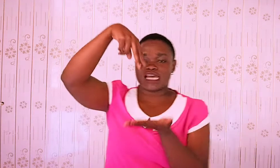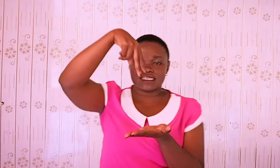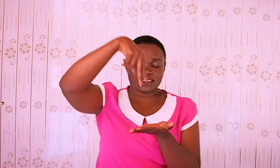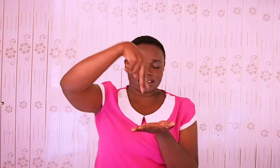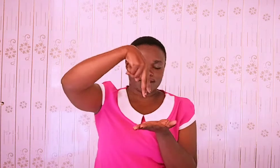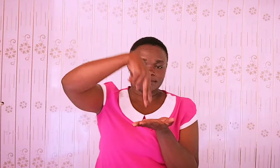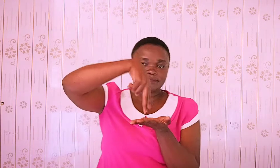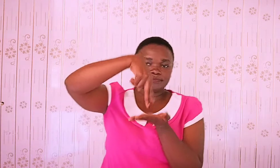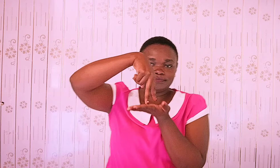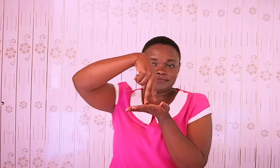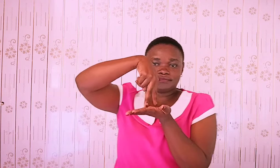stand?